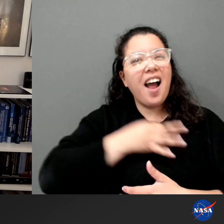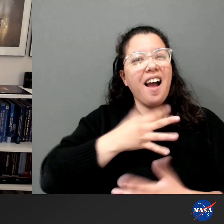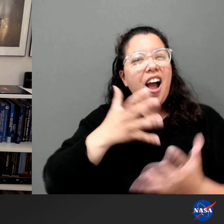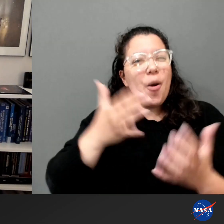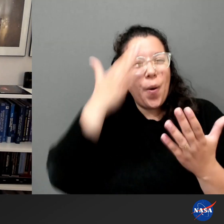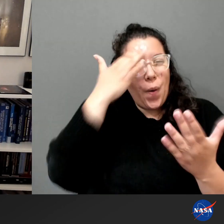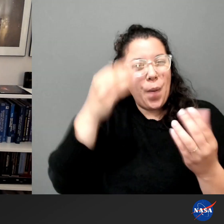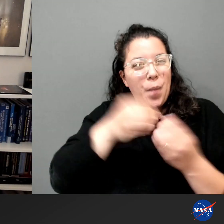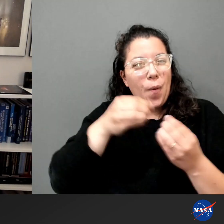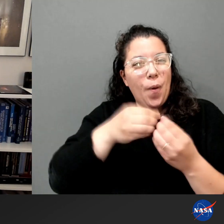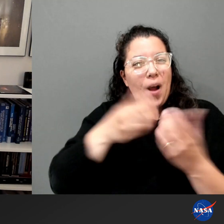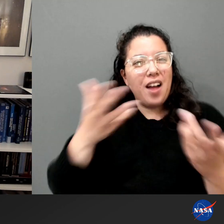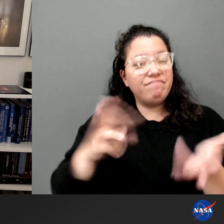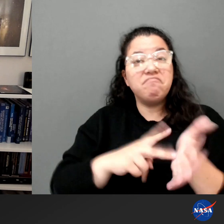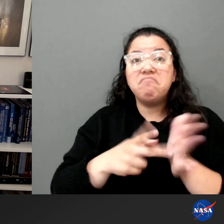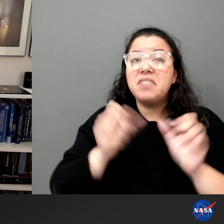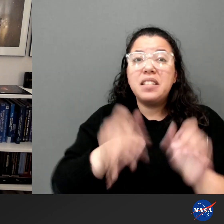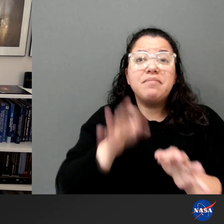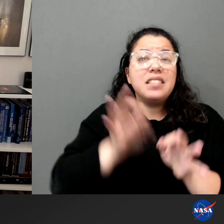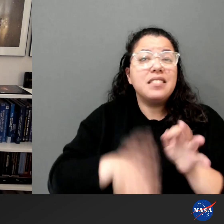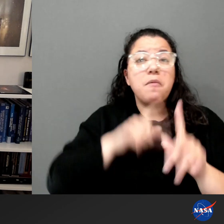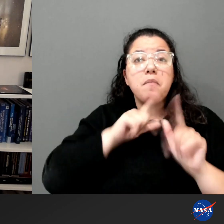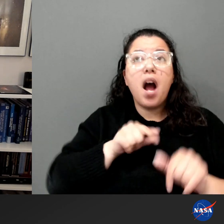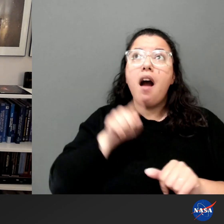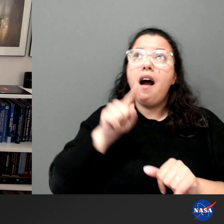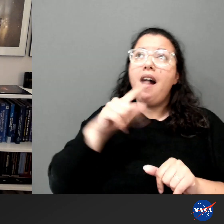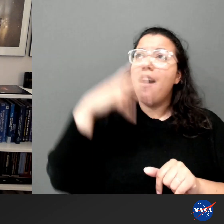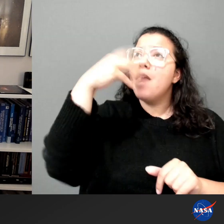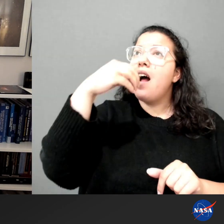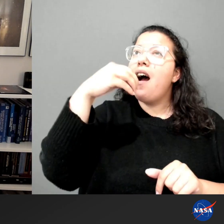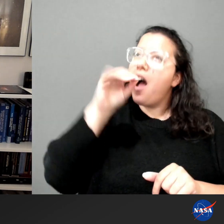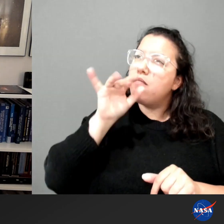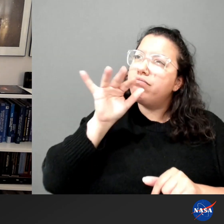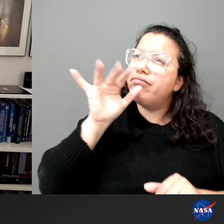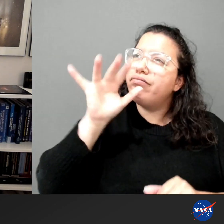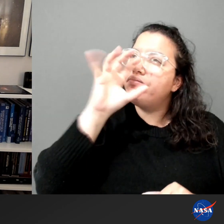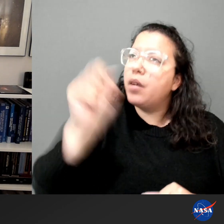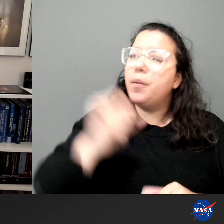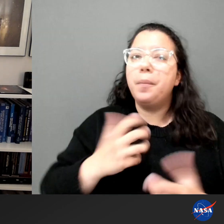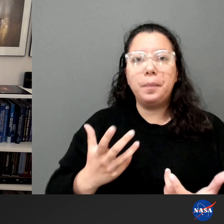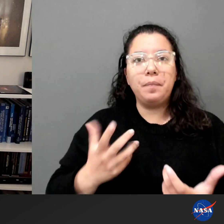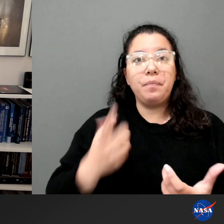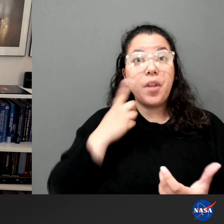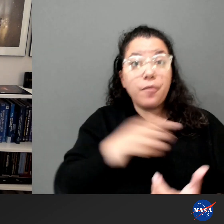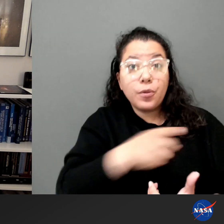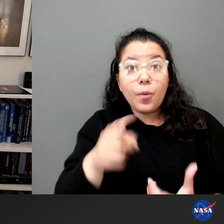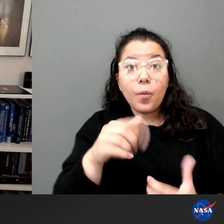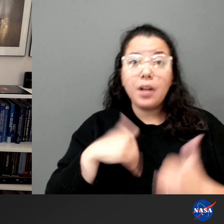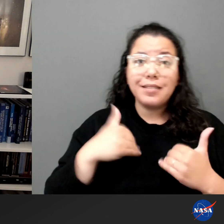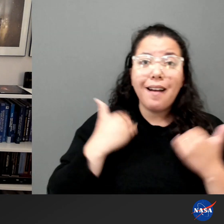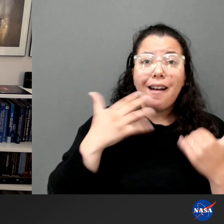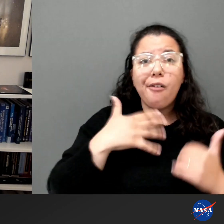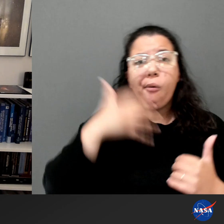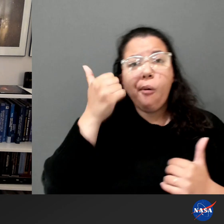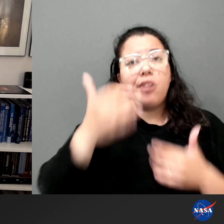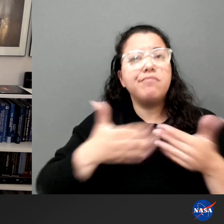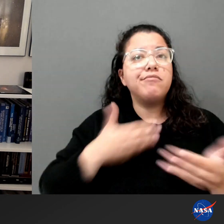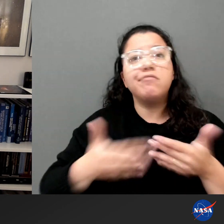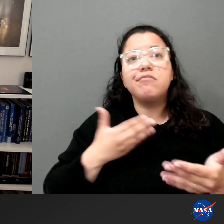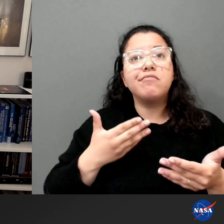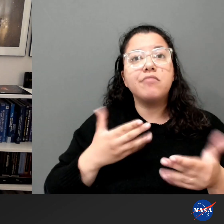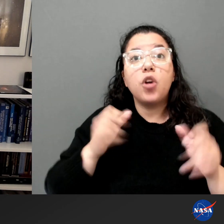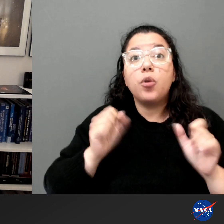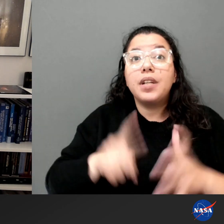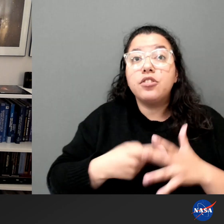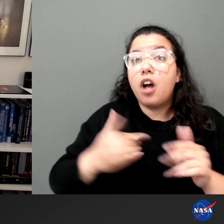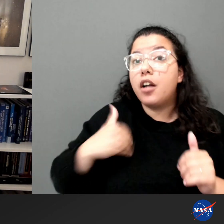as simple as that. So for all of you in the audience, young and old, the wonders of the universe can start when you're little. It